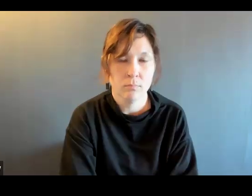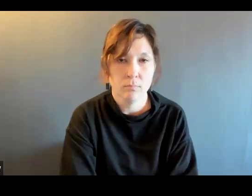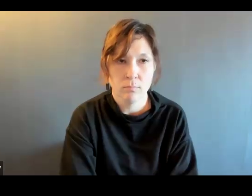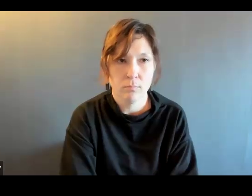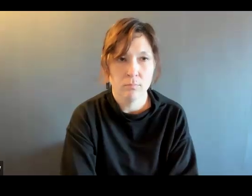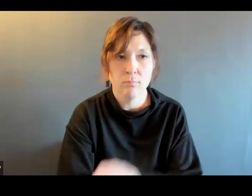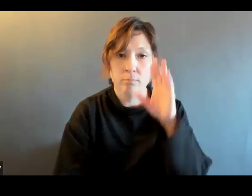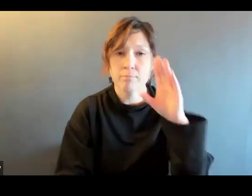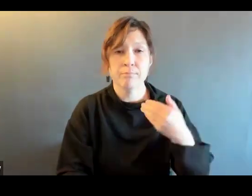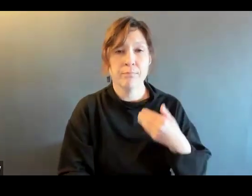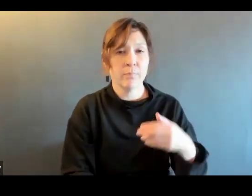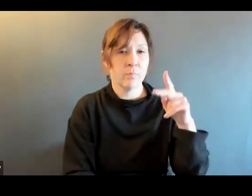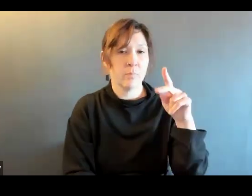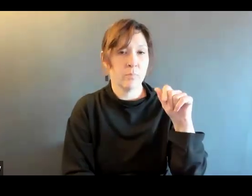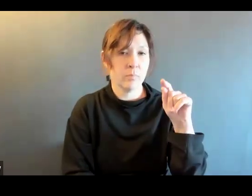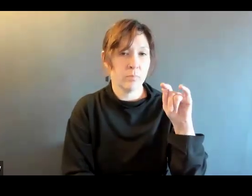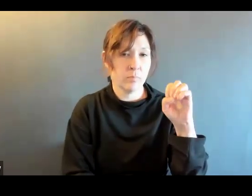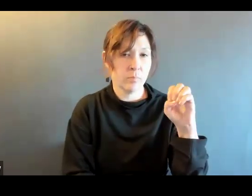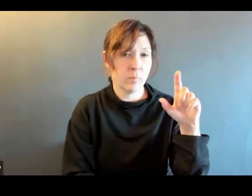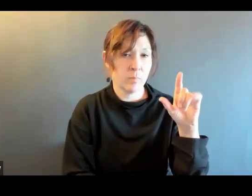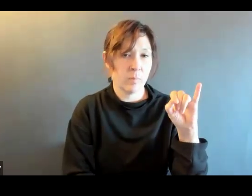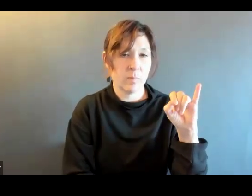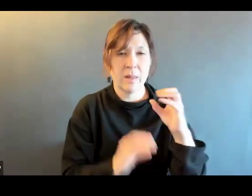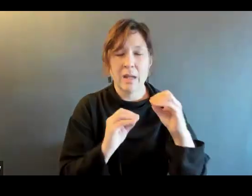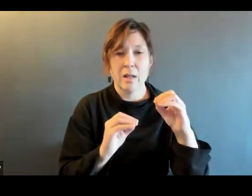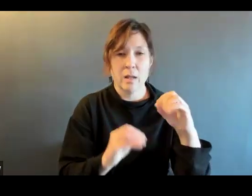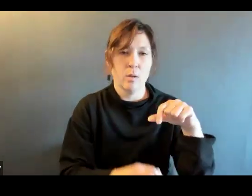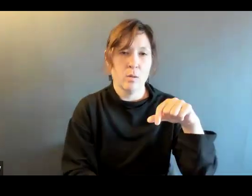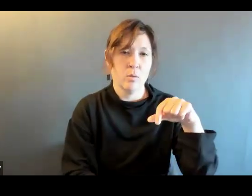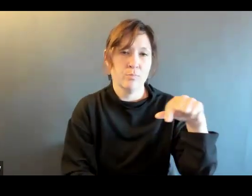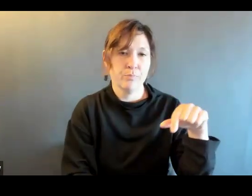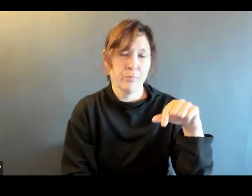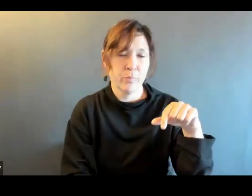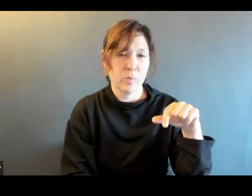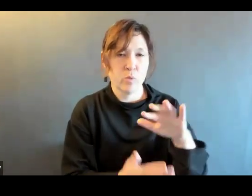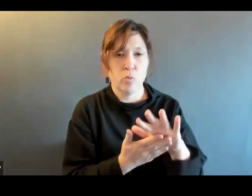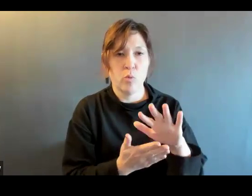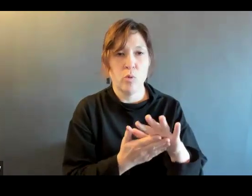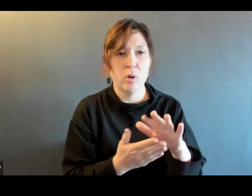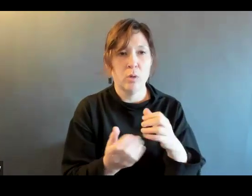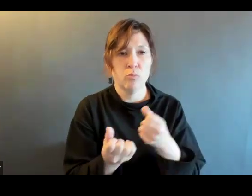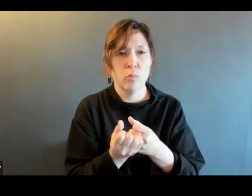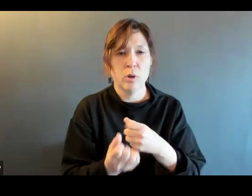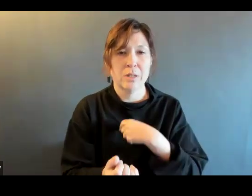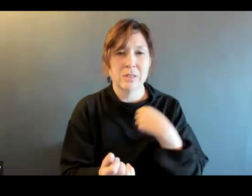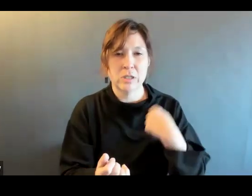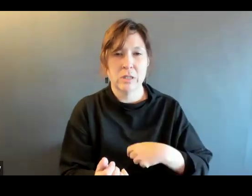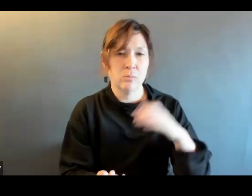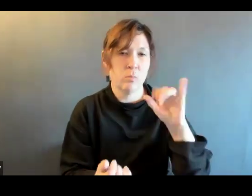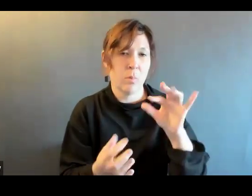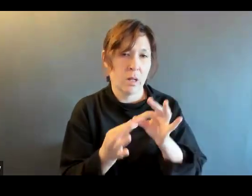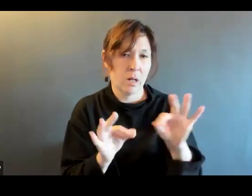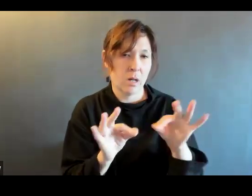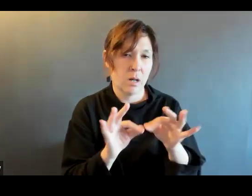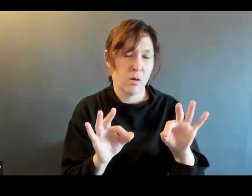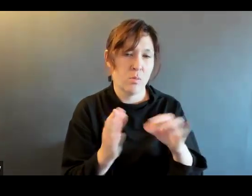My name is Katie Lee Layusam. I'm a teacher at the Quincy School supporting our new bilingual Chinese enhancement program. I am also a former member of the